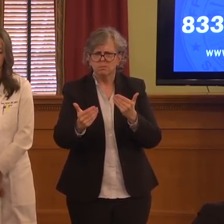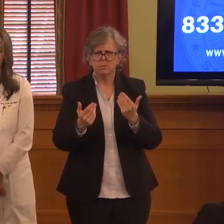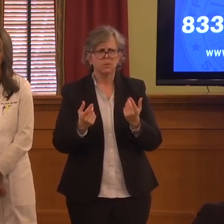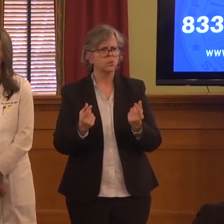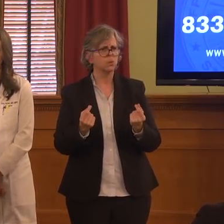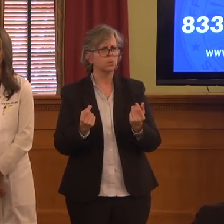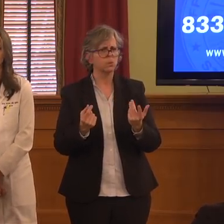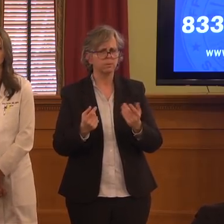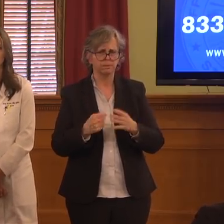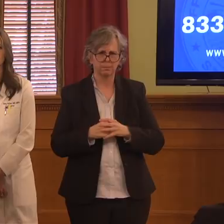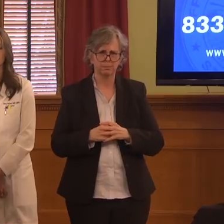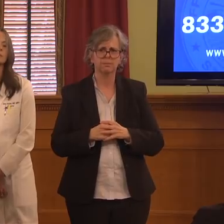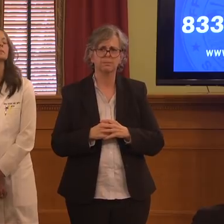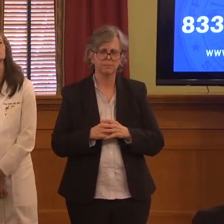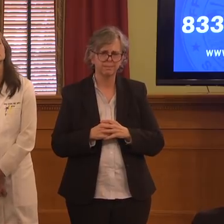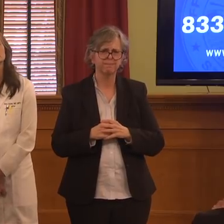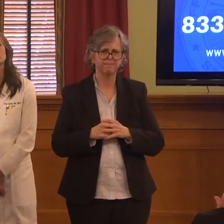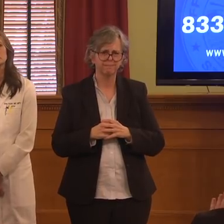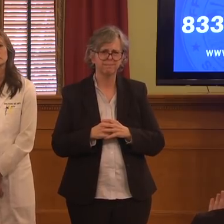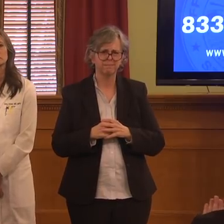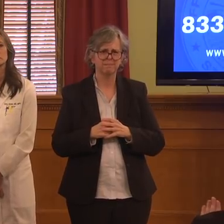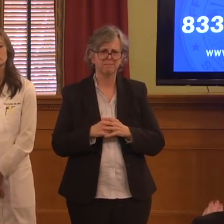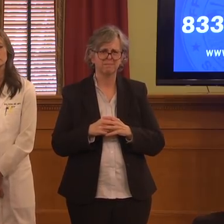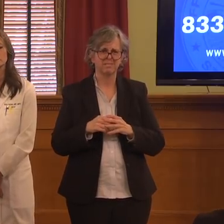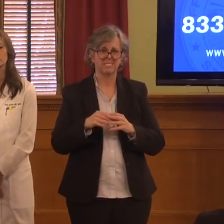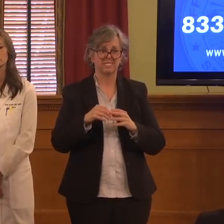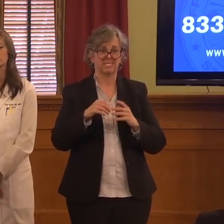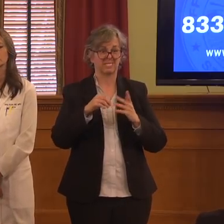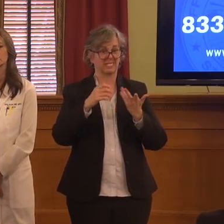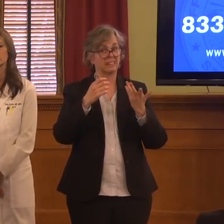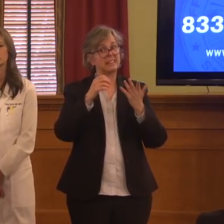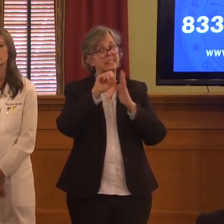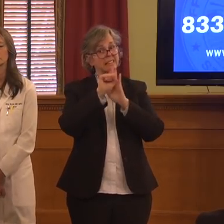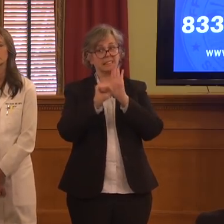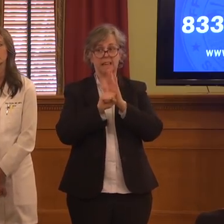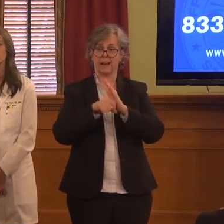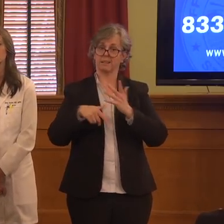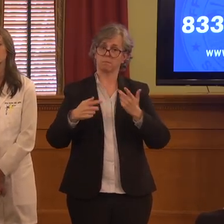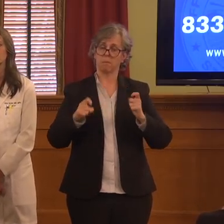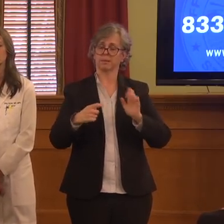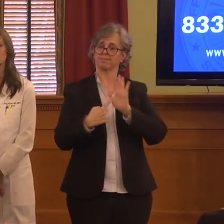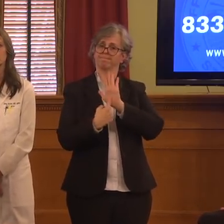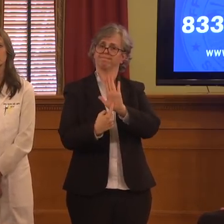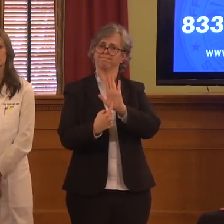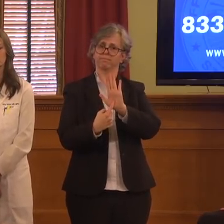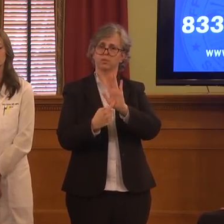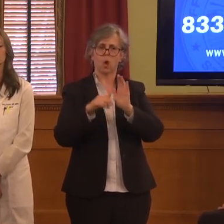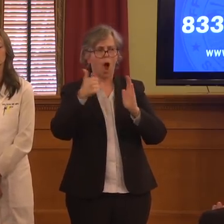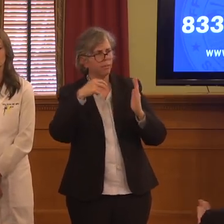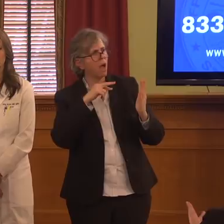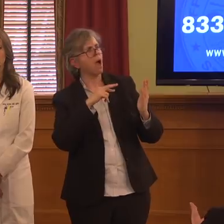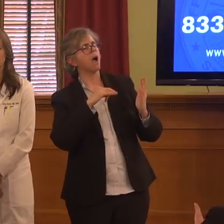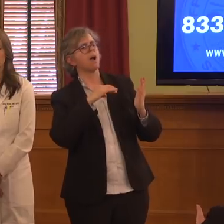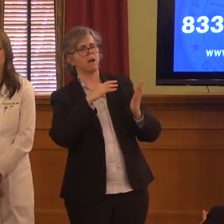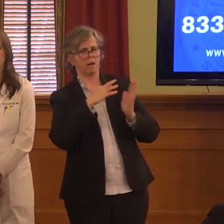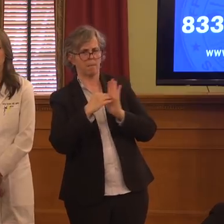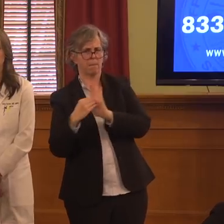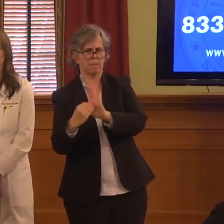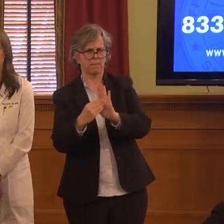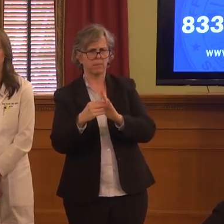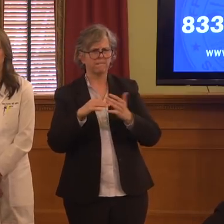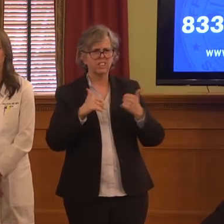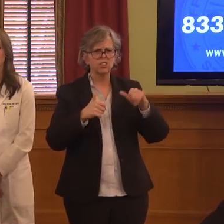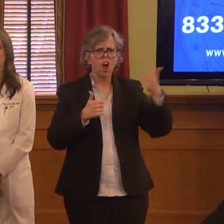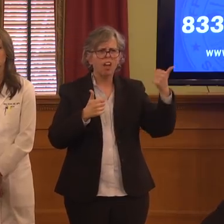And the state needs to set an example. We are already seeing many businesses, almost